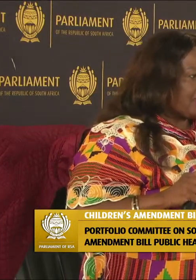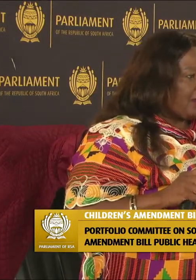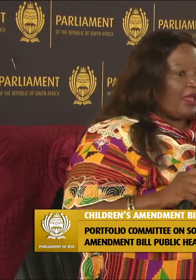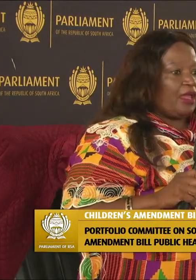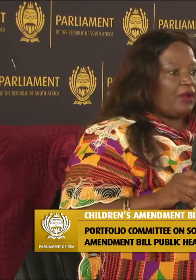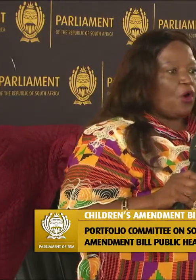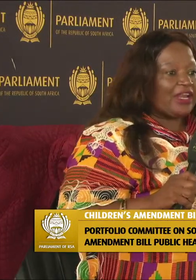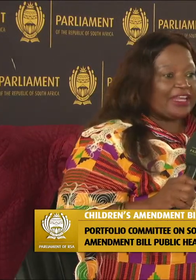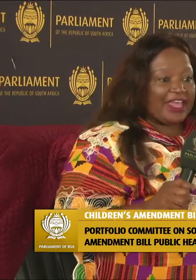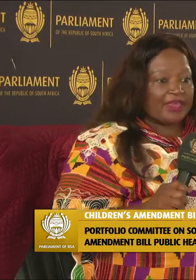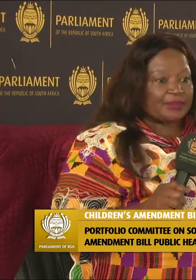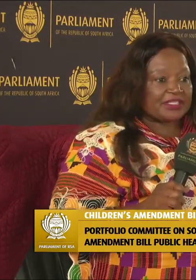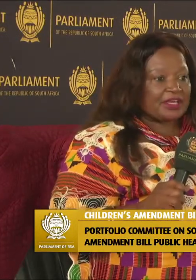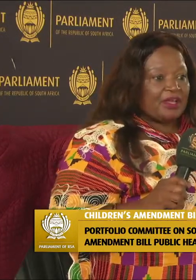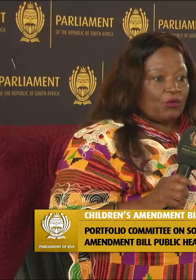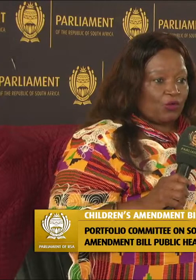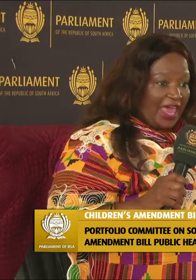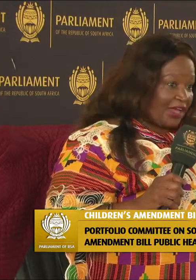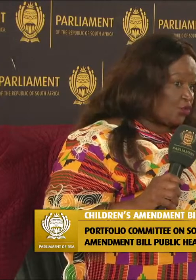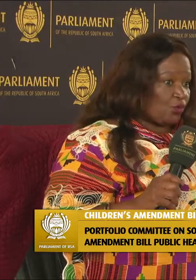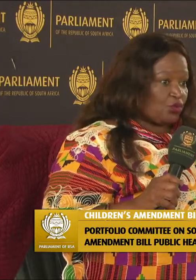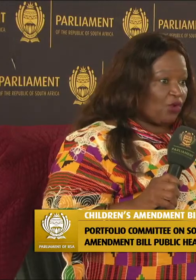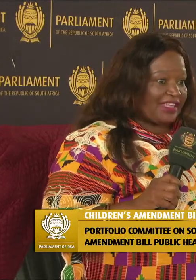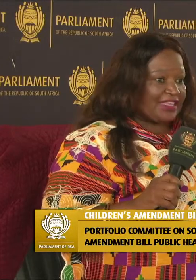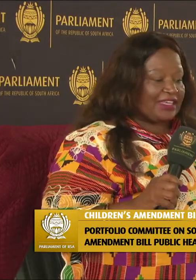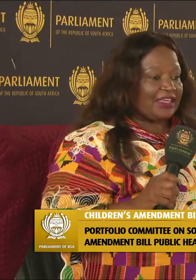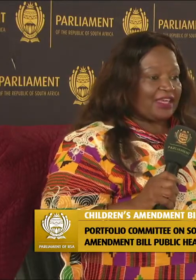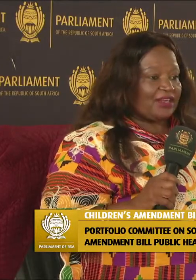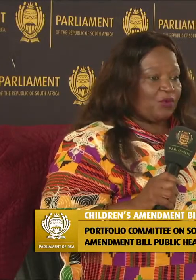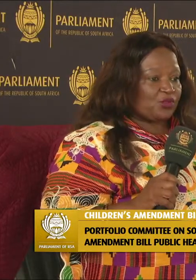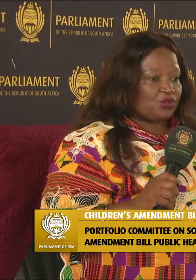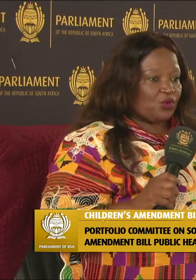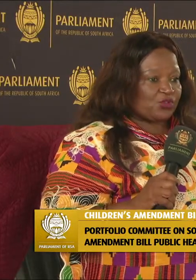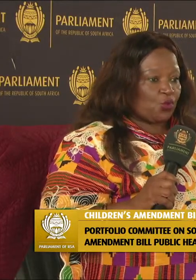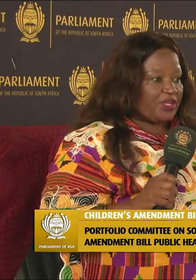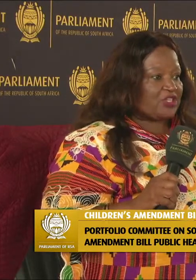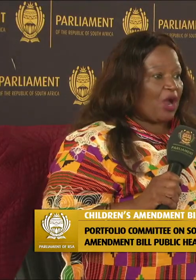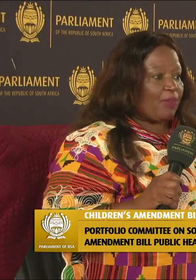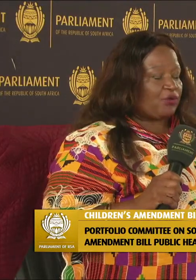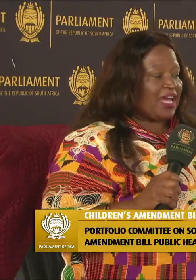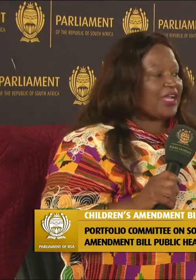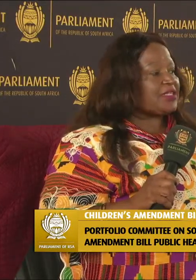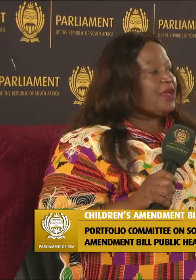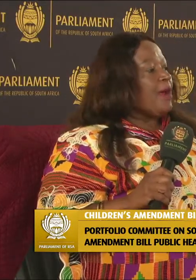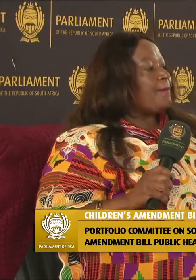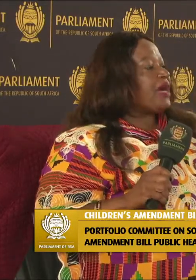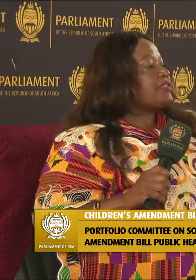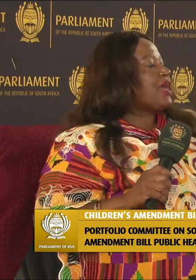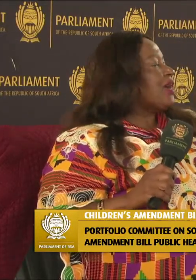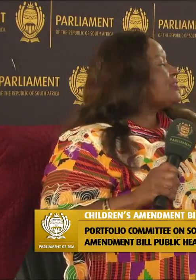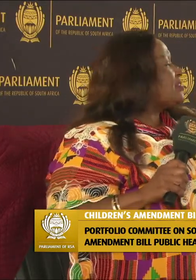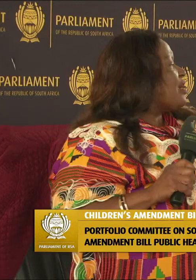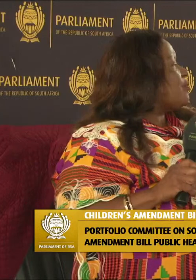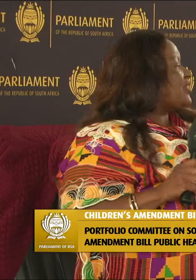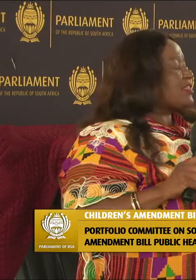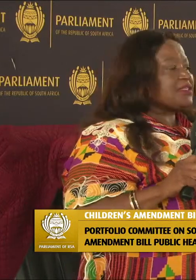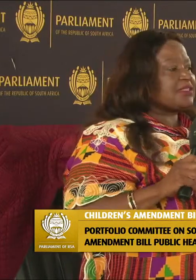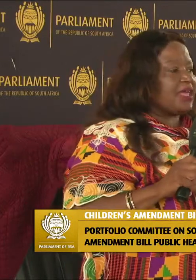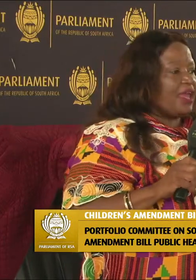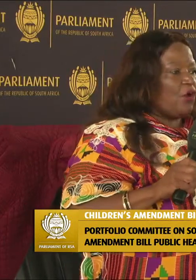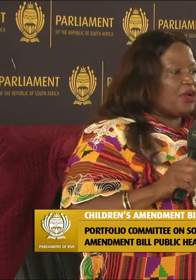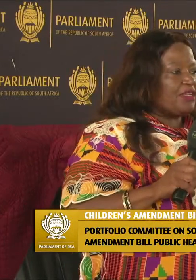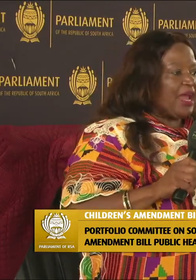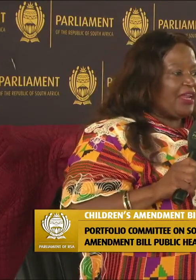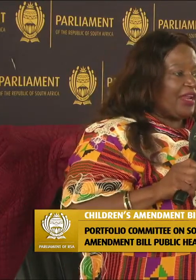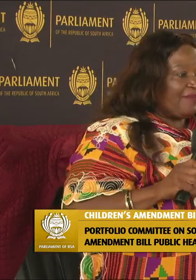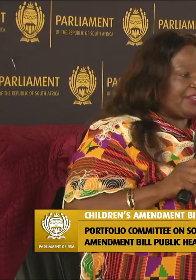it calling names. Uyazi ukuthi ungasenkingeni mos usuwisha about that. But that table that is